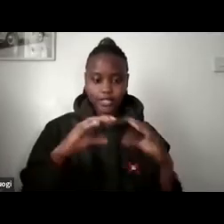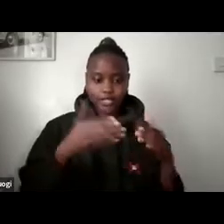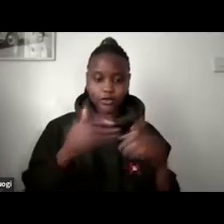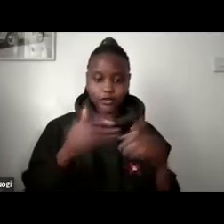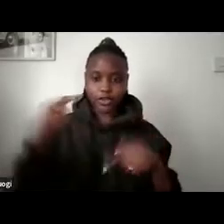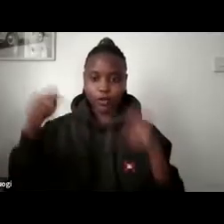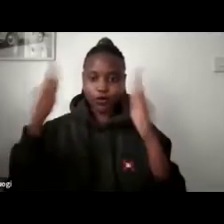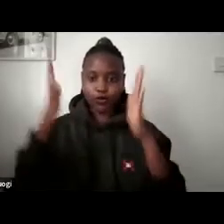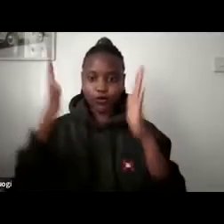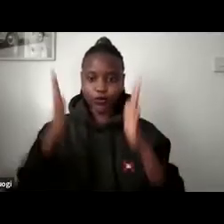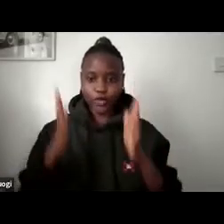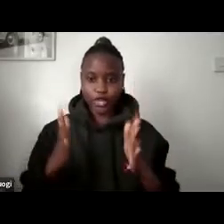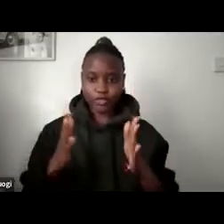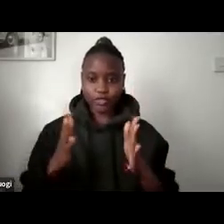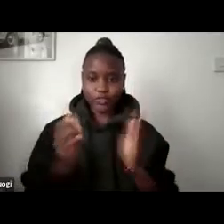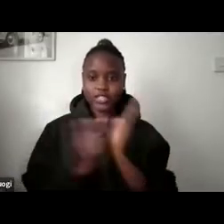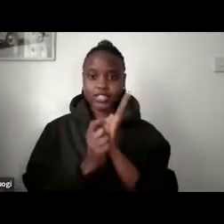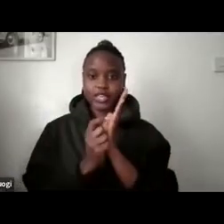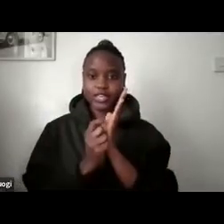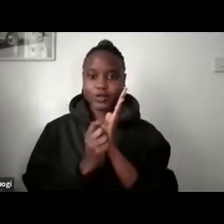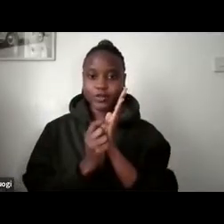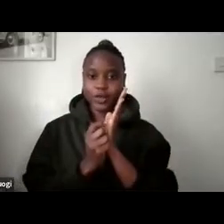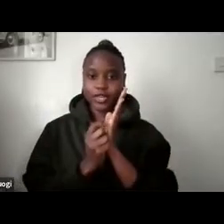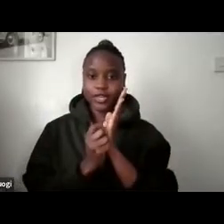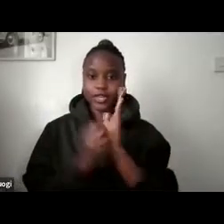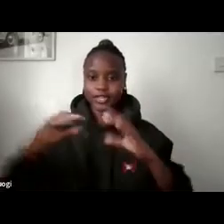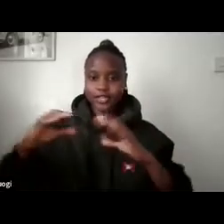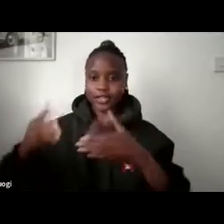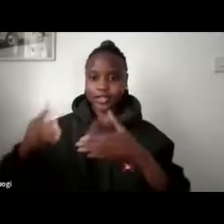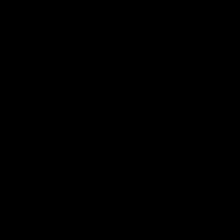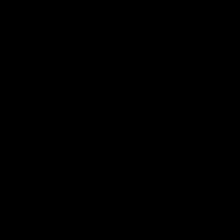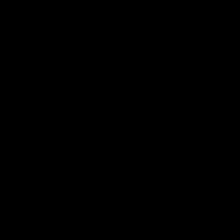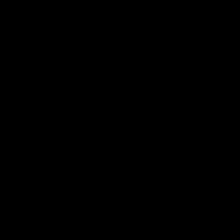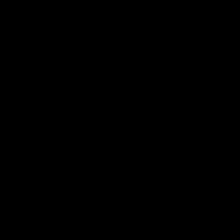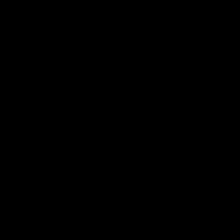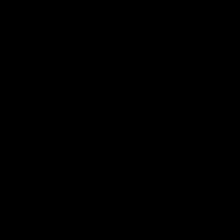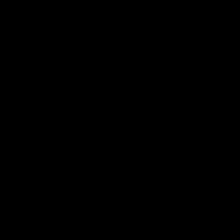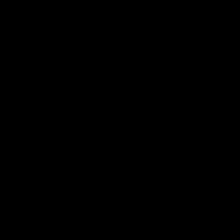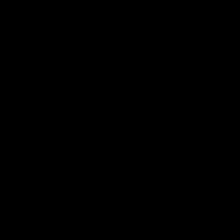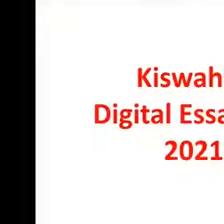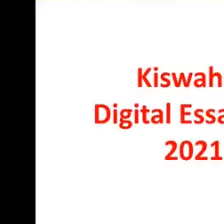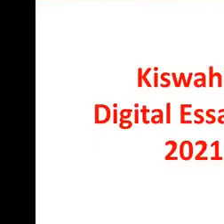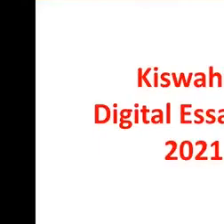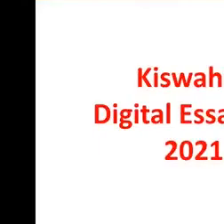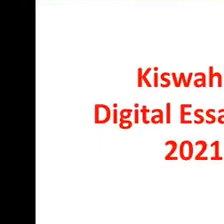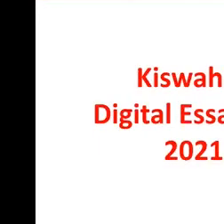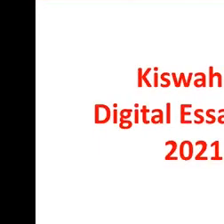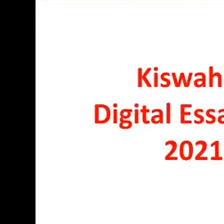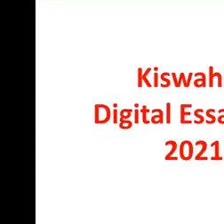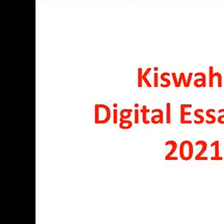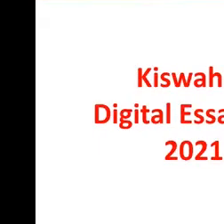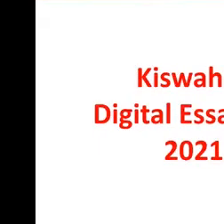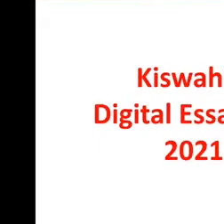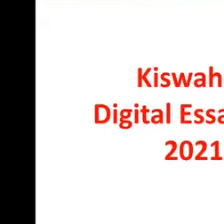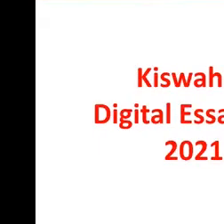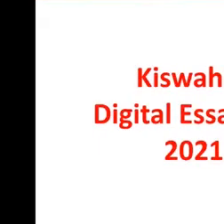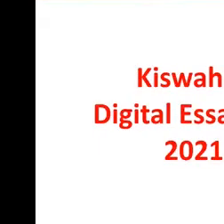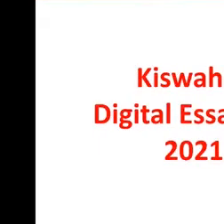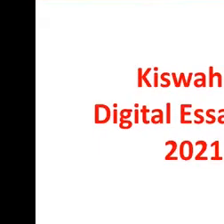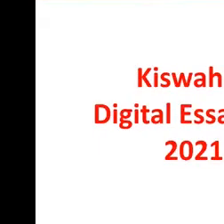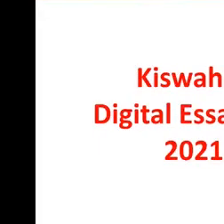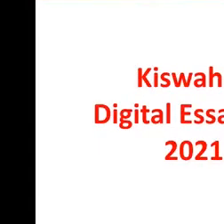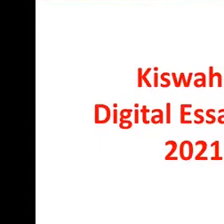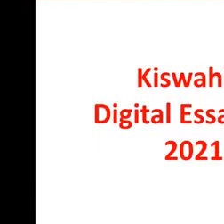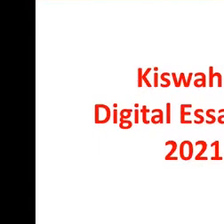which is the Kiswahili category. And from what we have heard today, it is very important